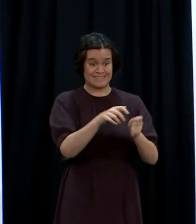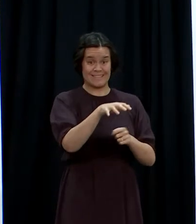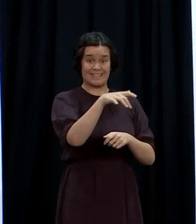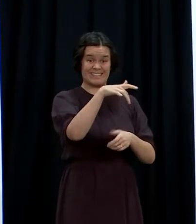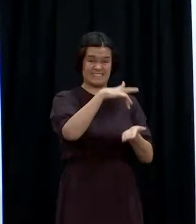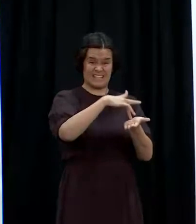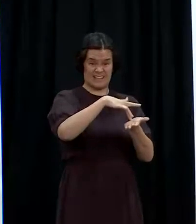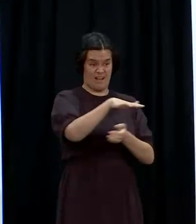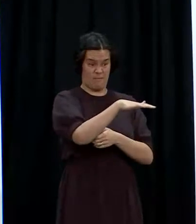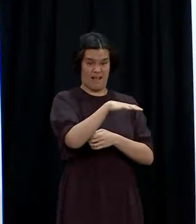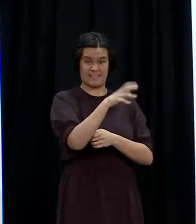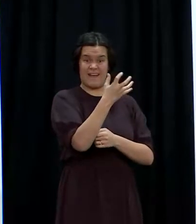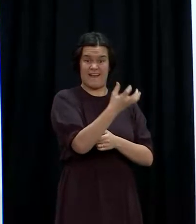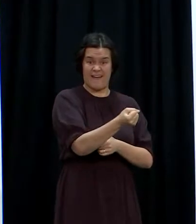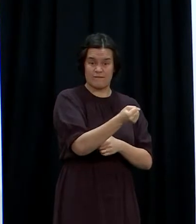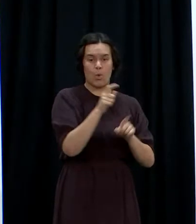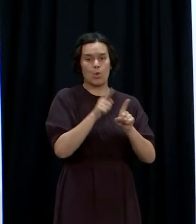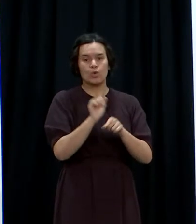clinics offer swabbing.